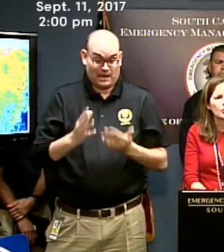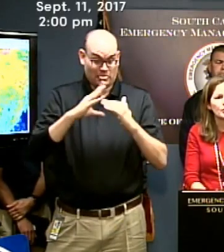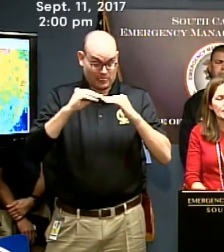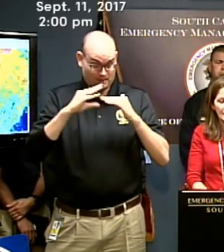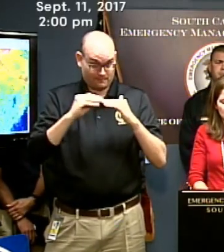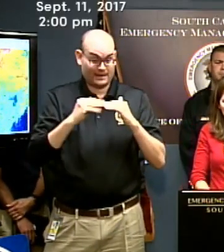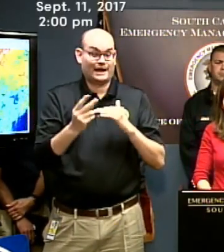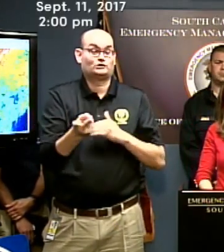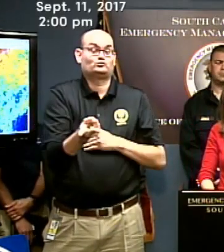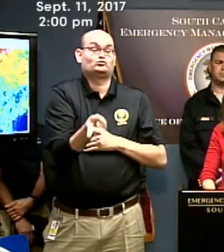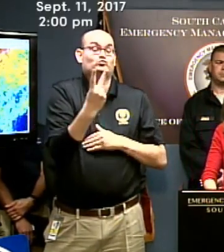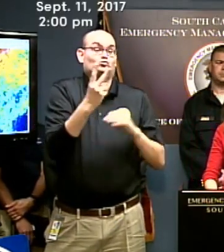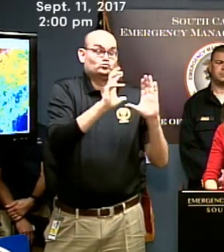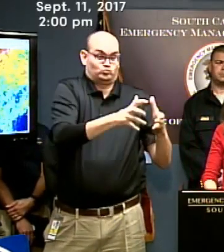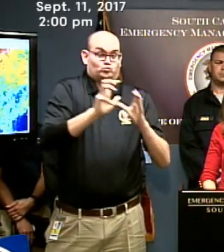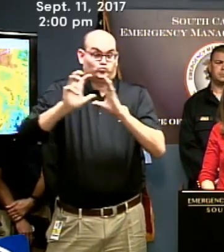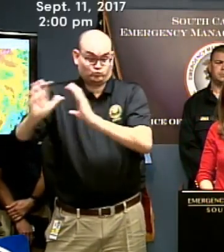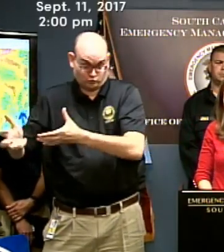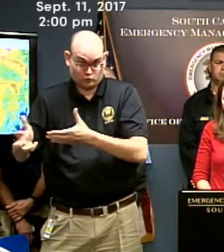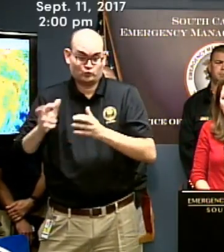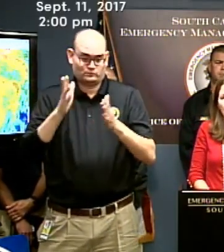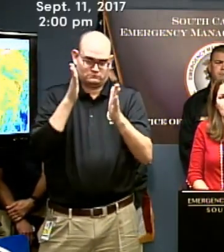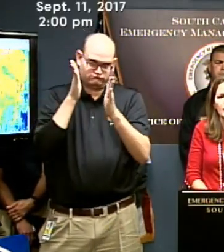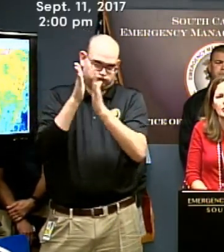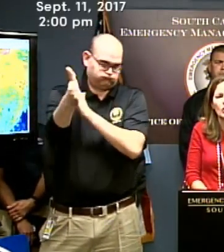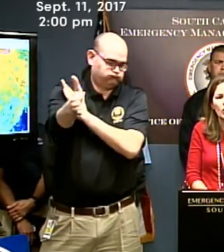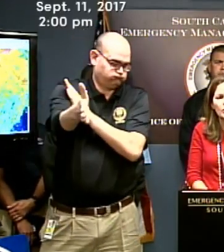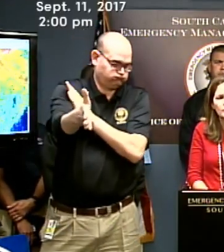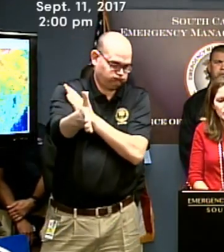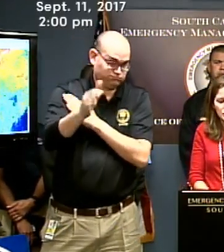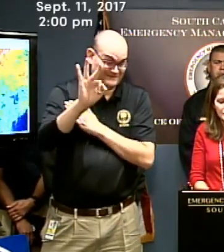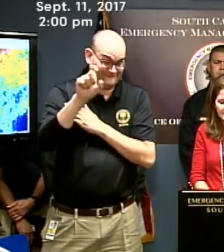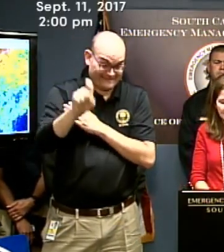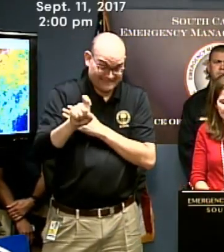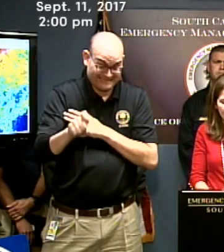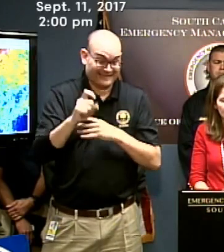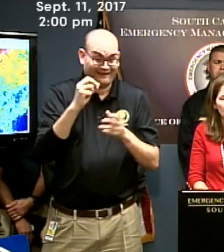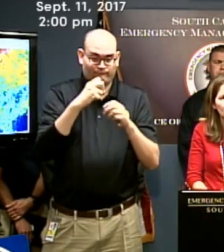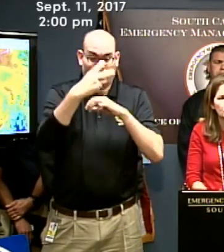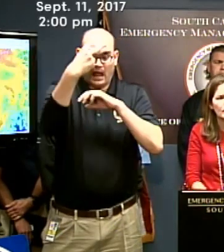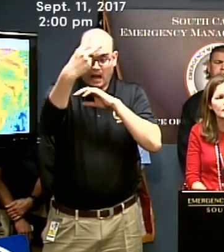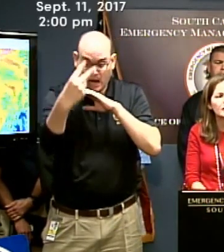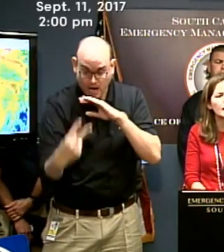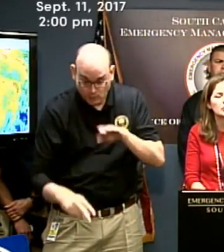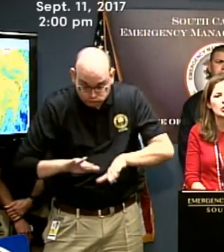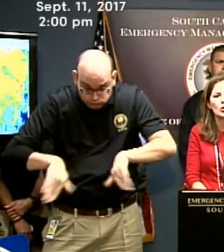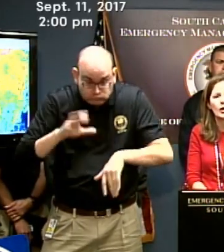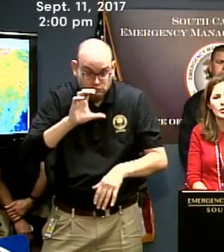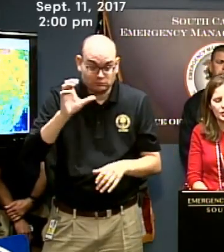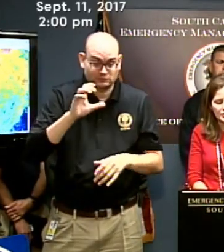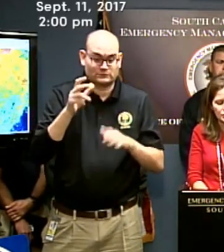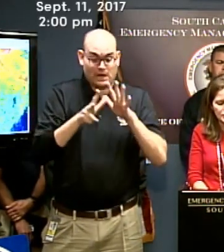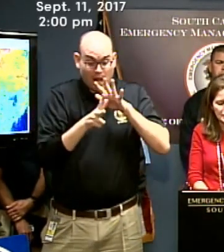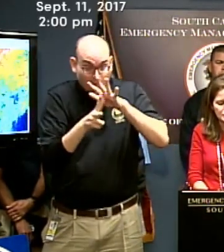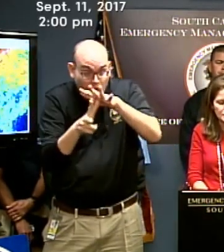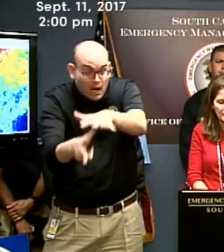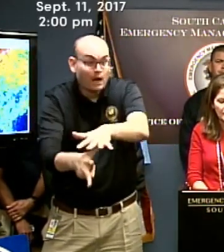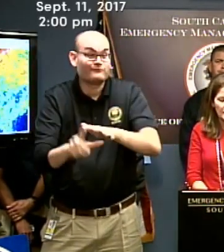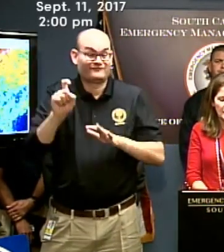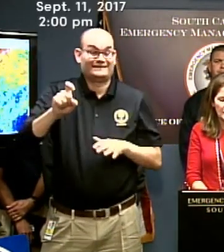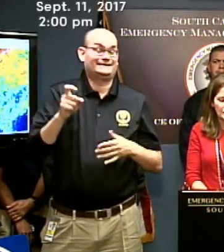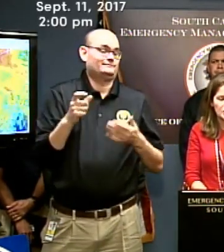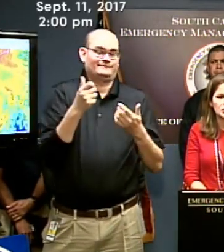work with the National Guard for any South Carolina HART missions. That's the helicopter aquatic rescue